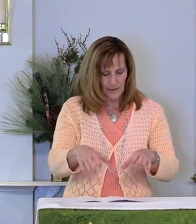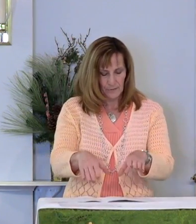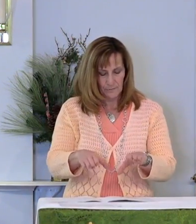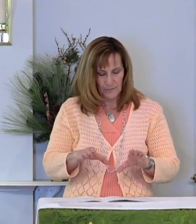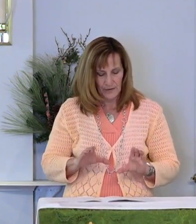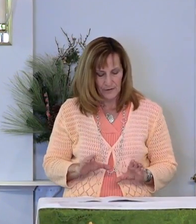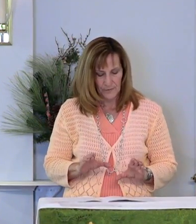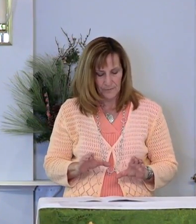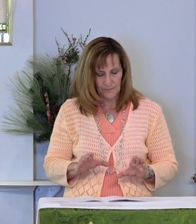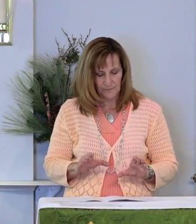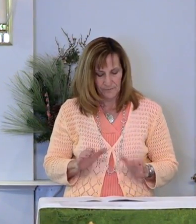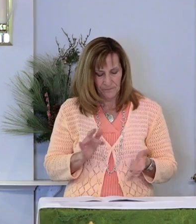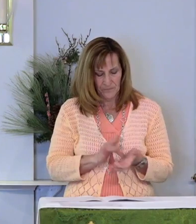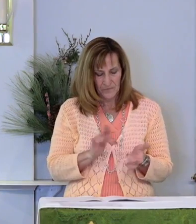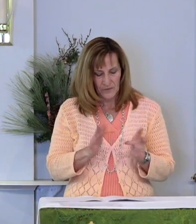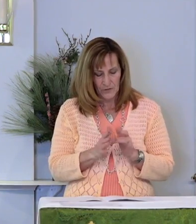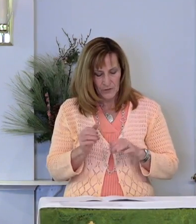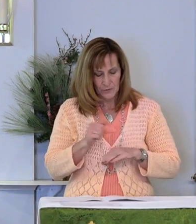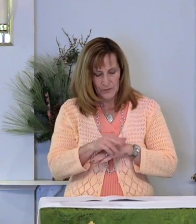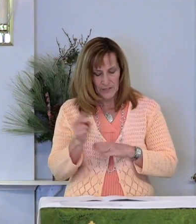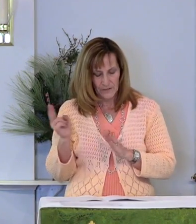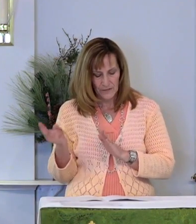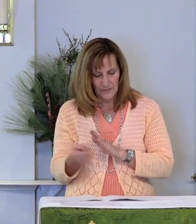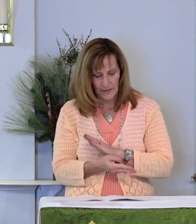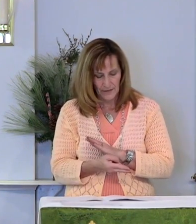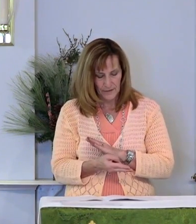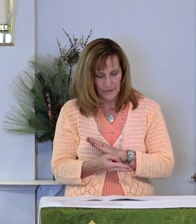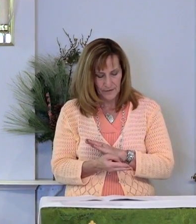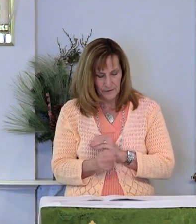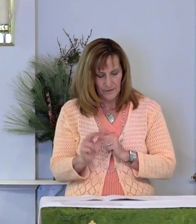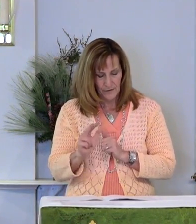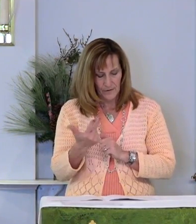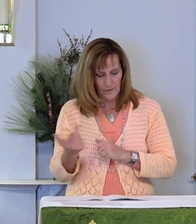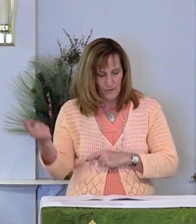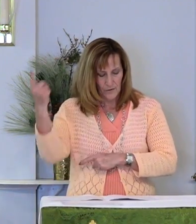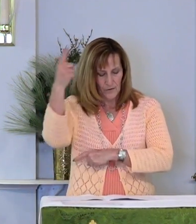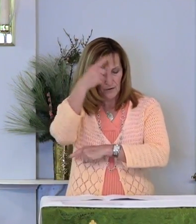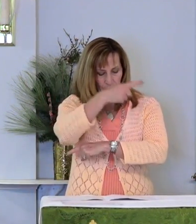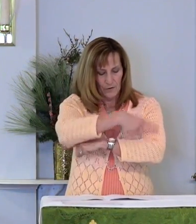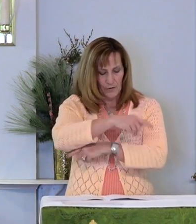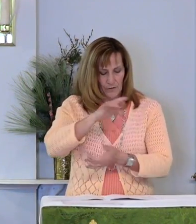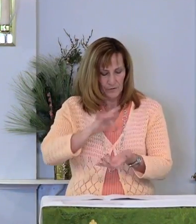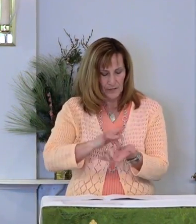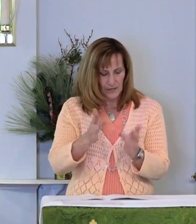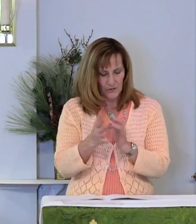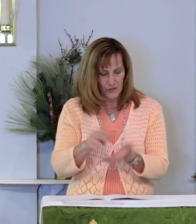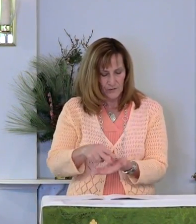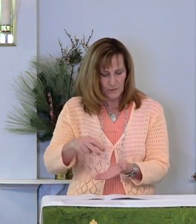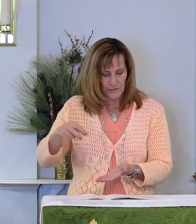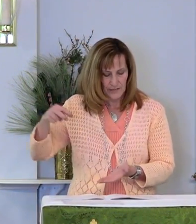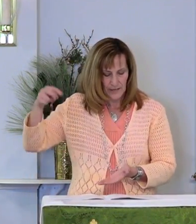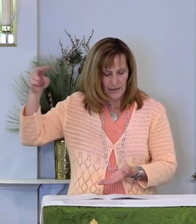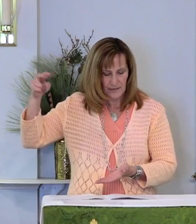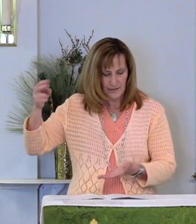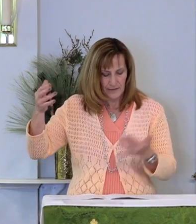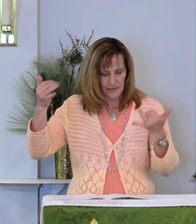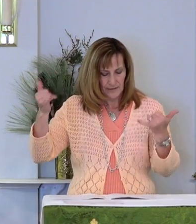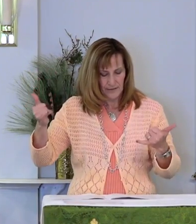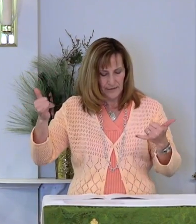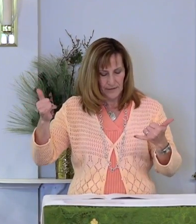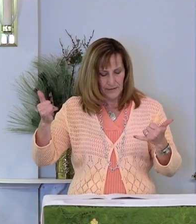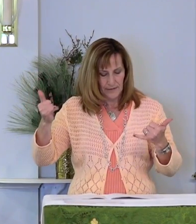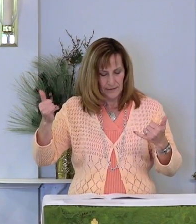died, and was buried. He descended to the dead. On the third day he rose again.